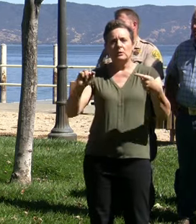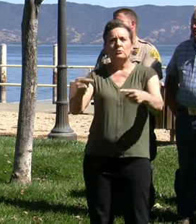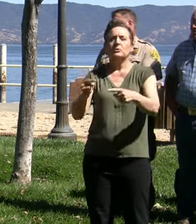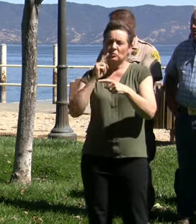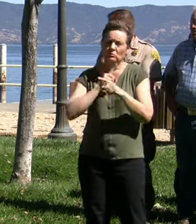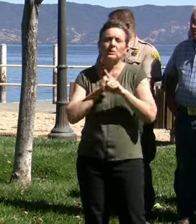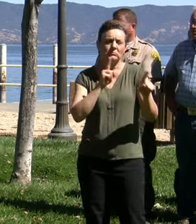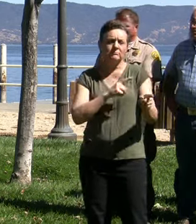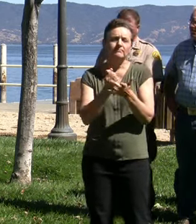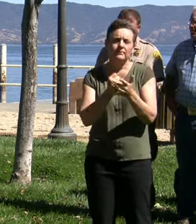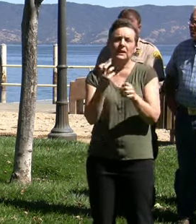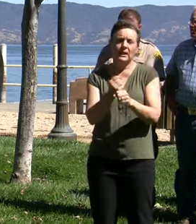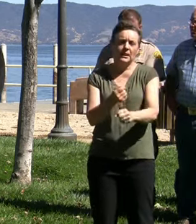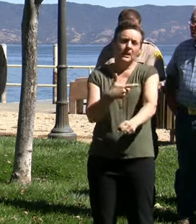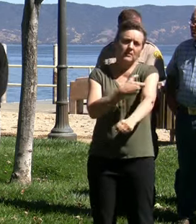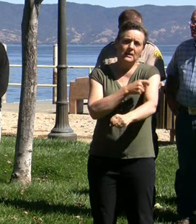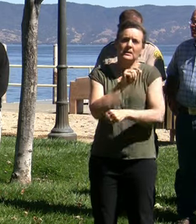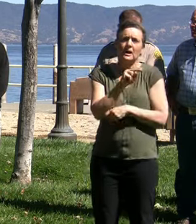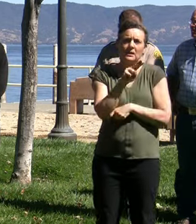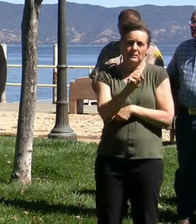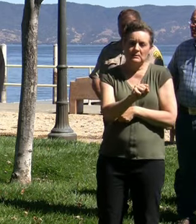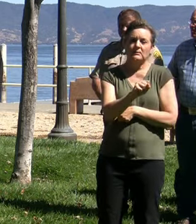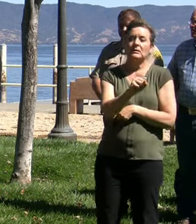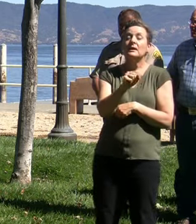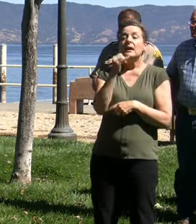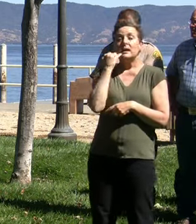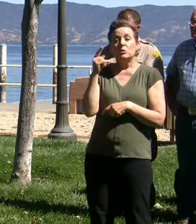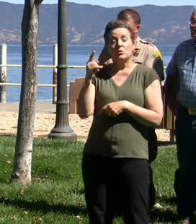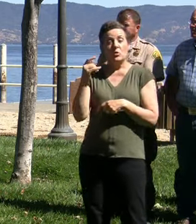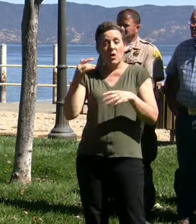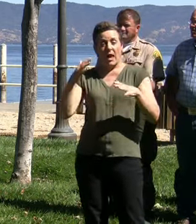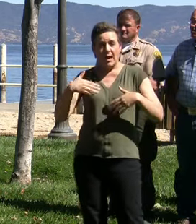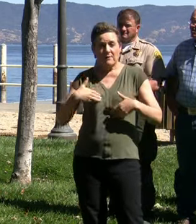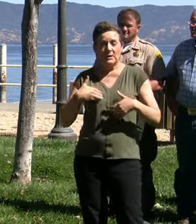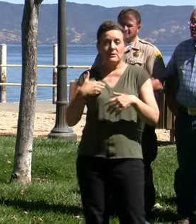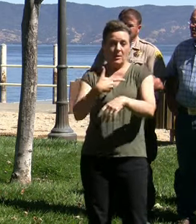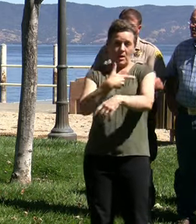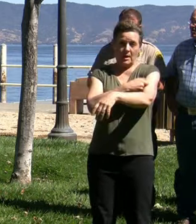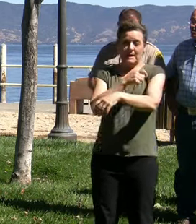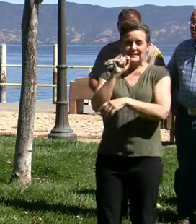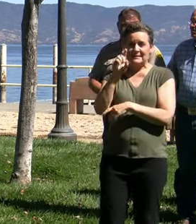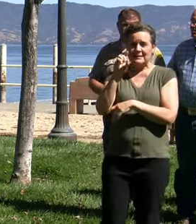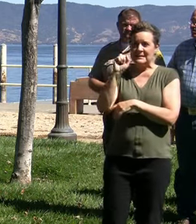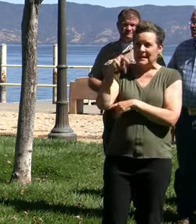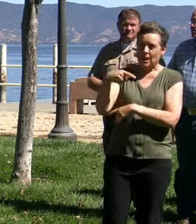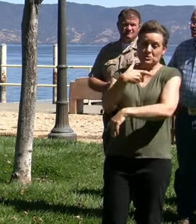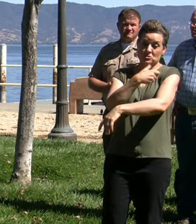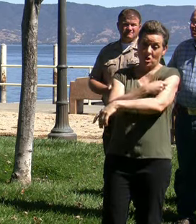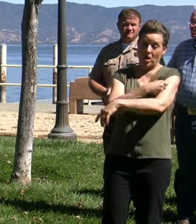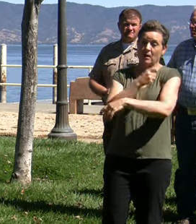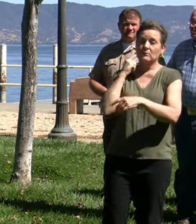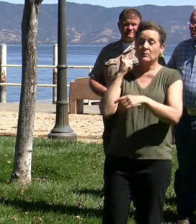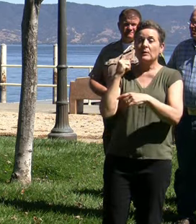this, as well as adults who haven't received a Tdap shot in their adult life, especially if they're going to be around